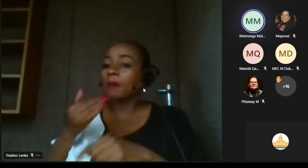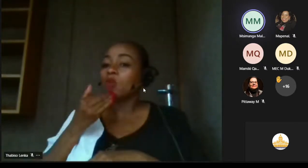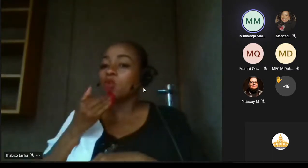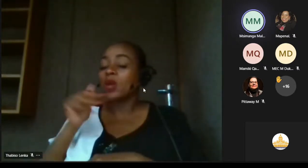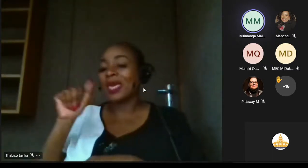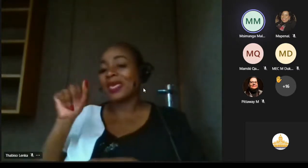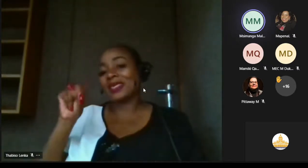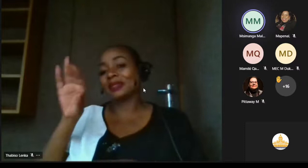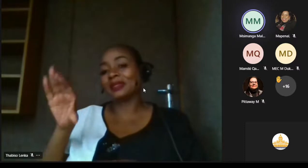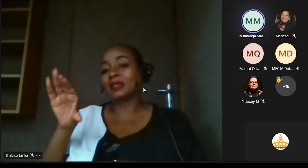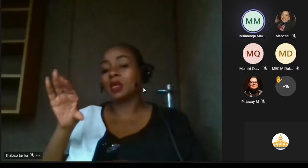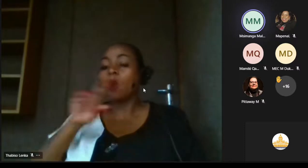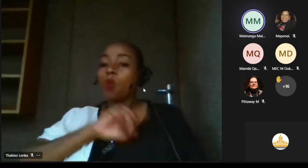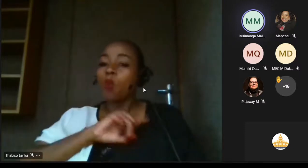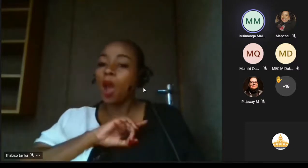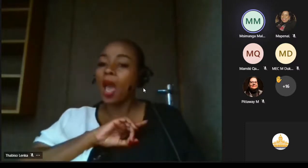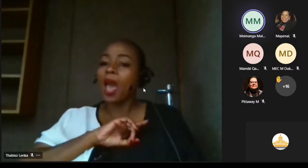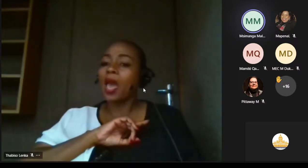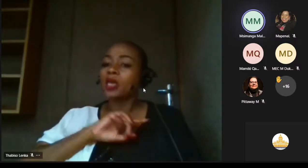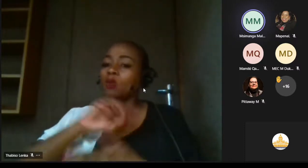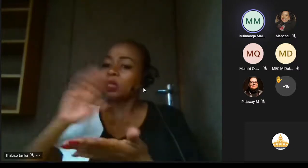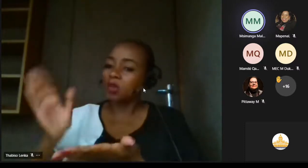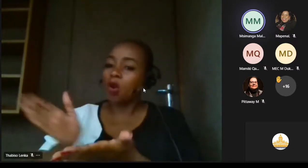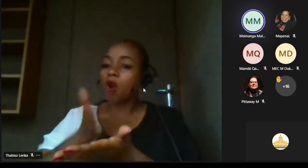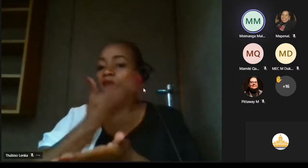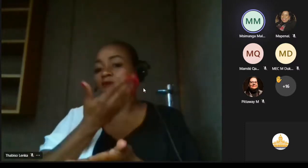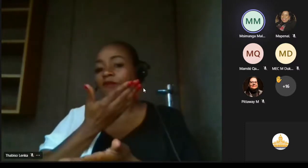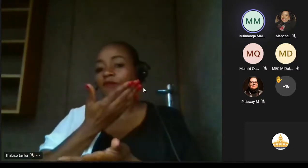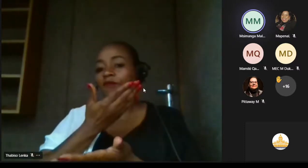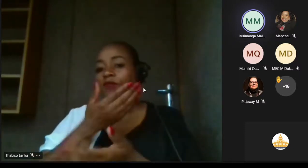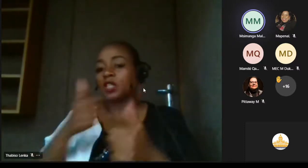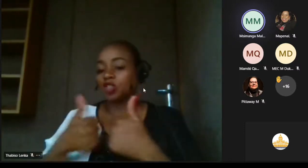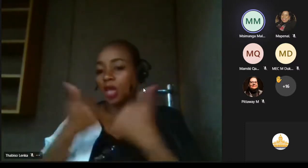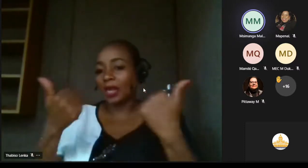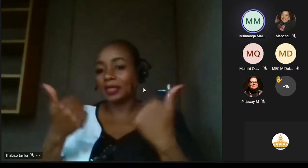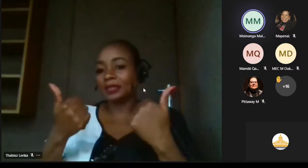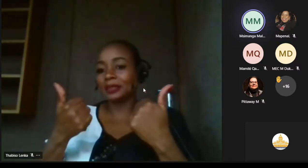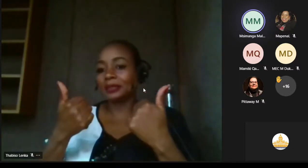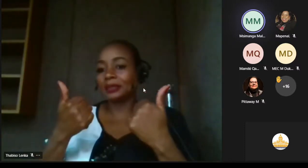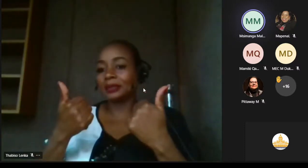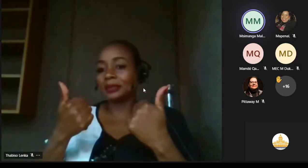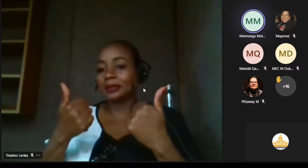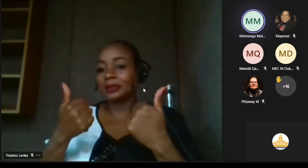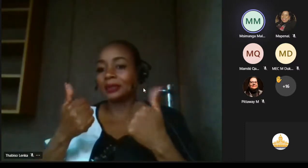ba neng le hloleya ho lwantsha mathata le tobaneng le ona le bakabaka le leng